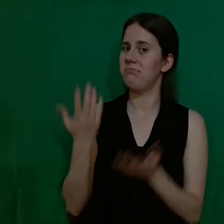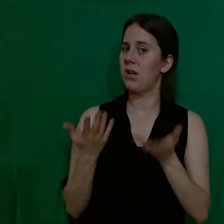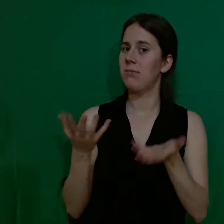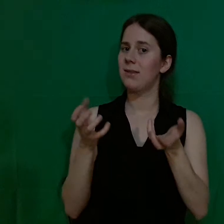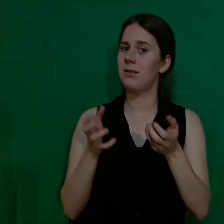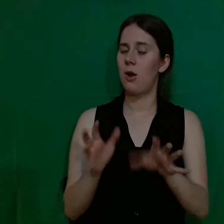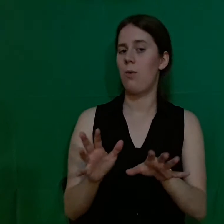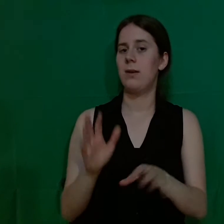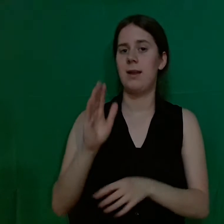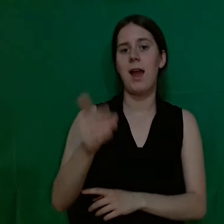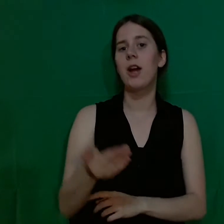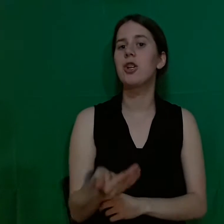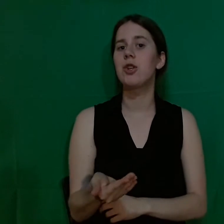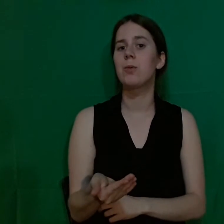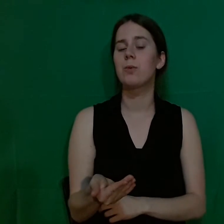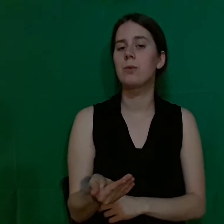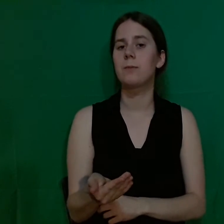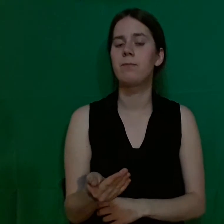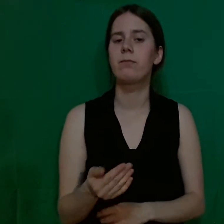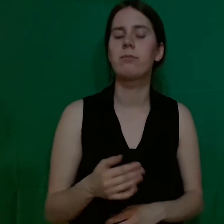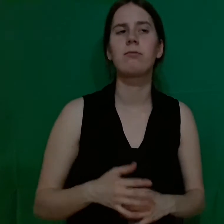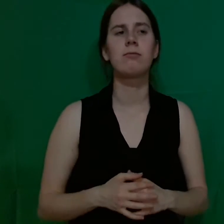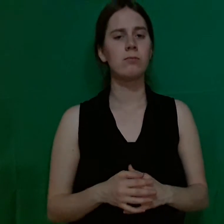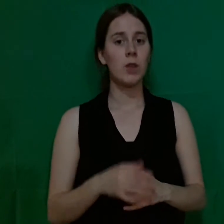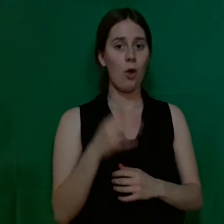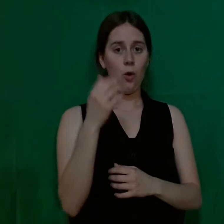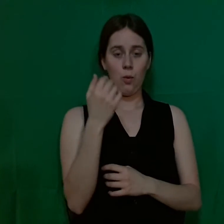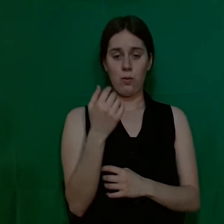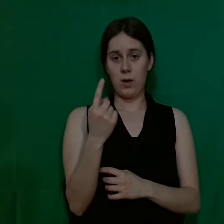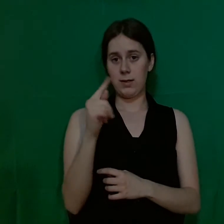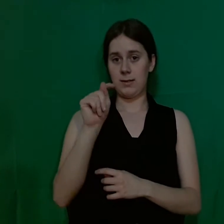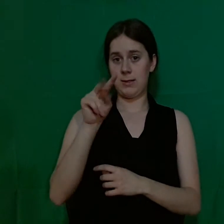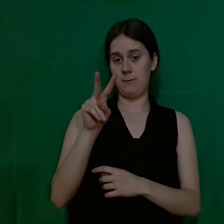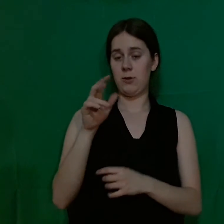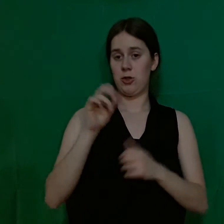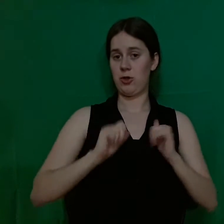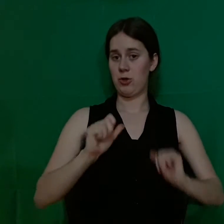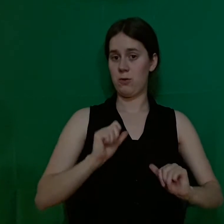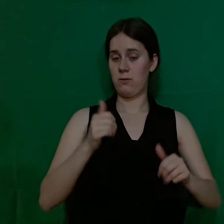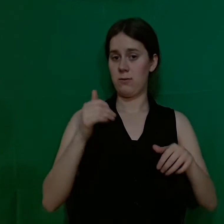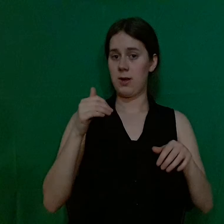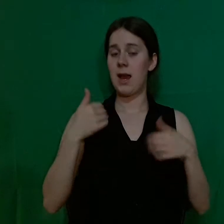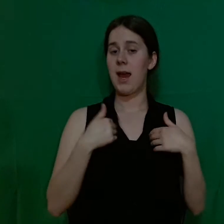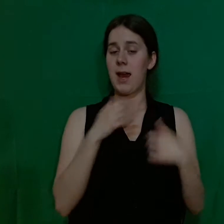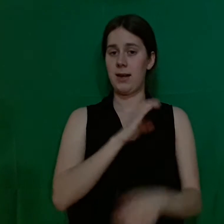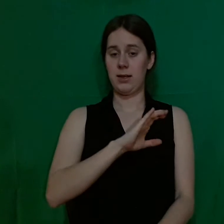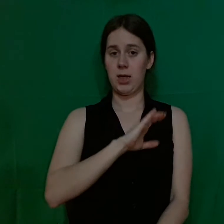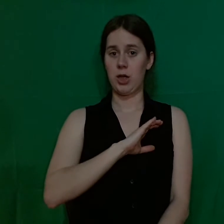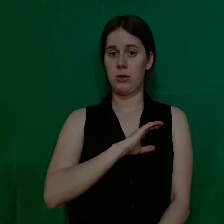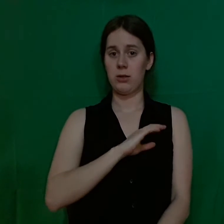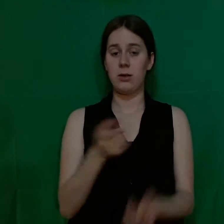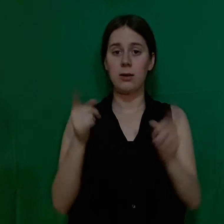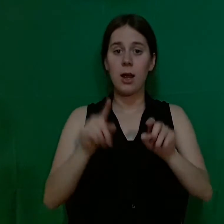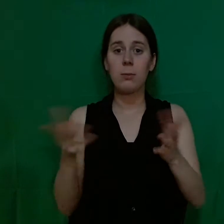The Hills, which I didn't see, but apparently the girl was applying for a job as a receptionist at a